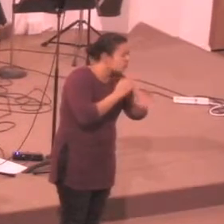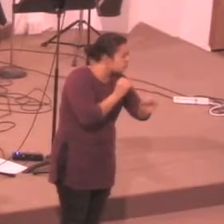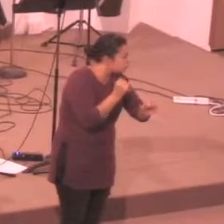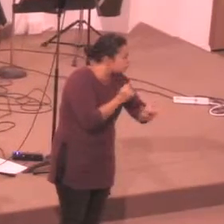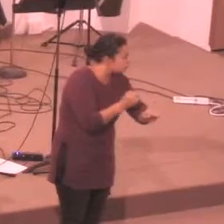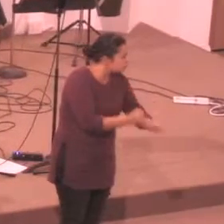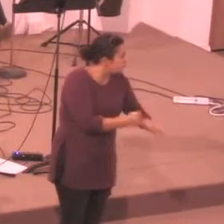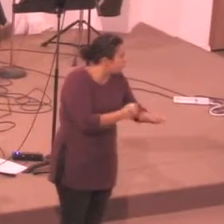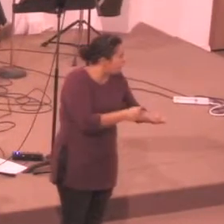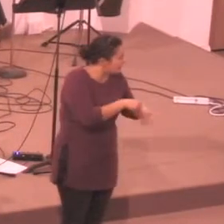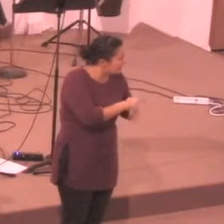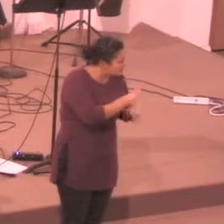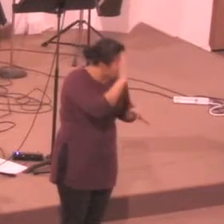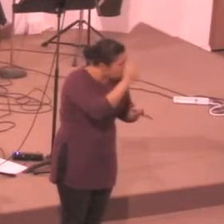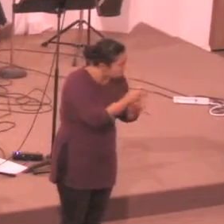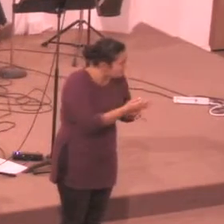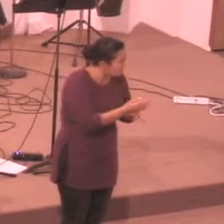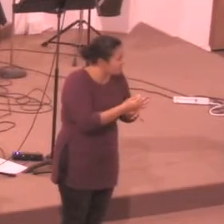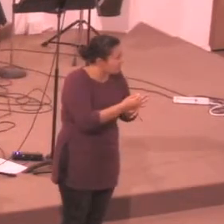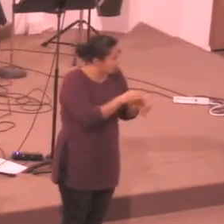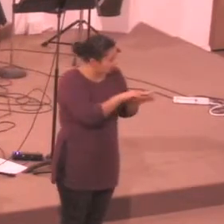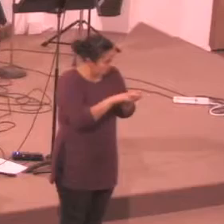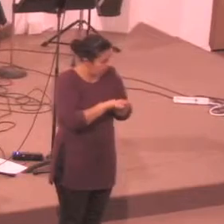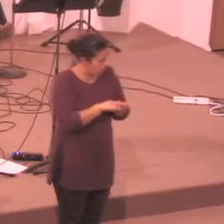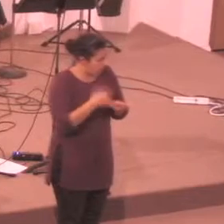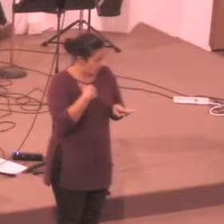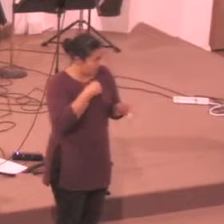overflowing with thankfulness."